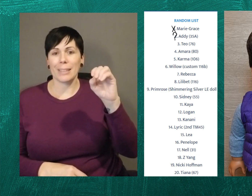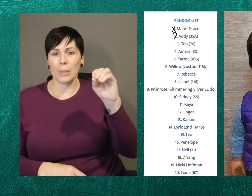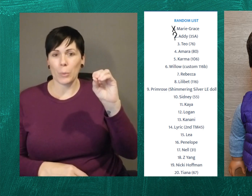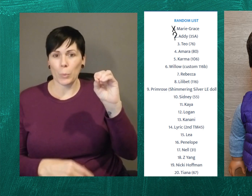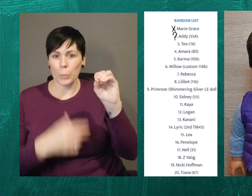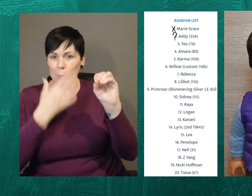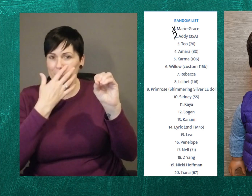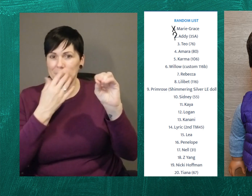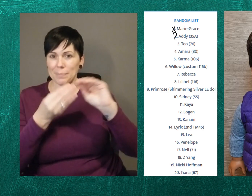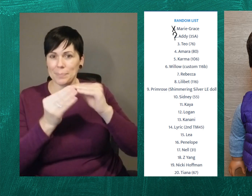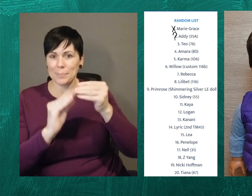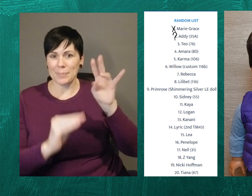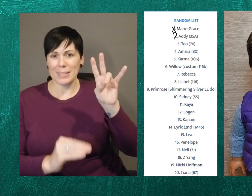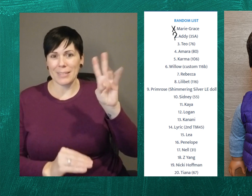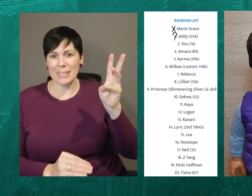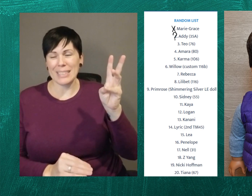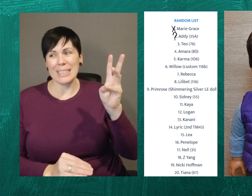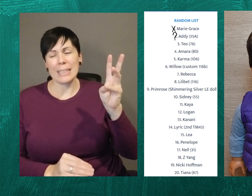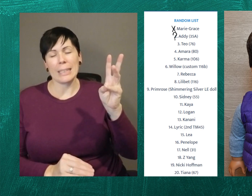he's so cute.